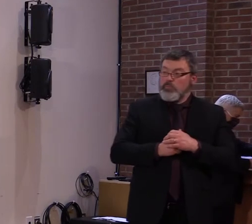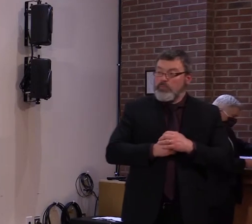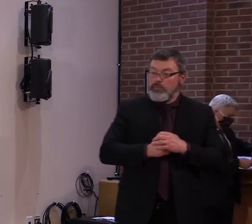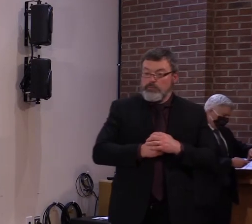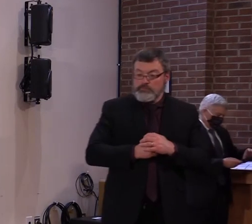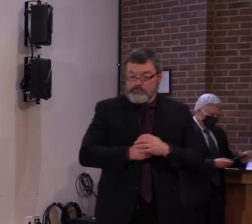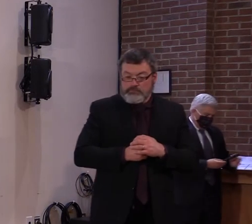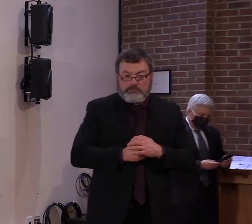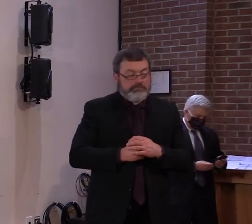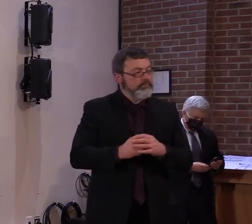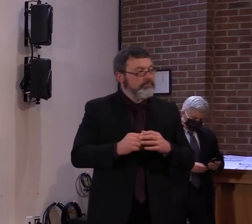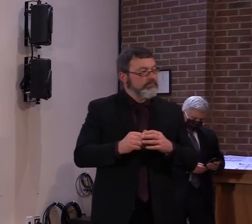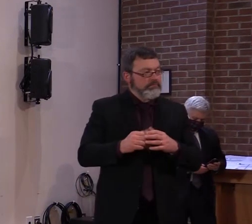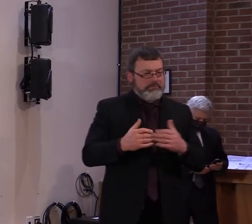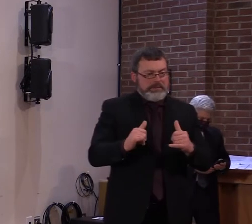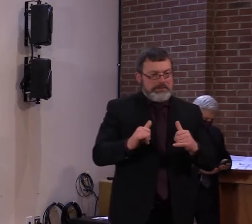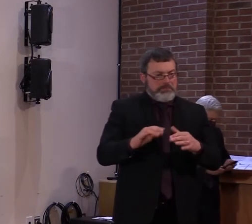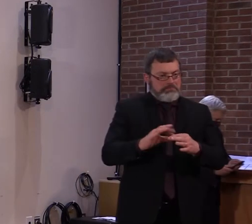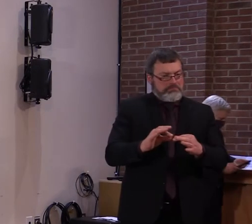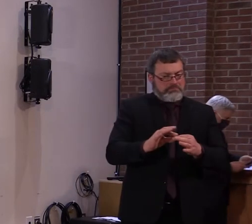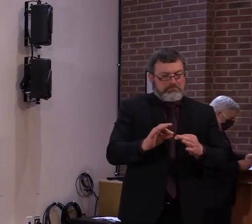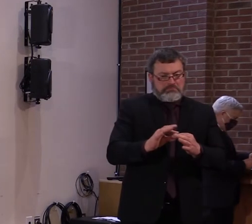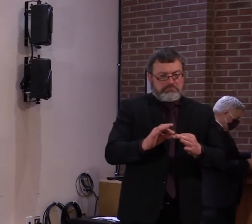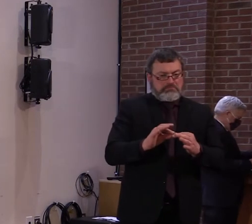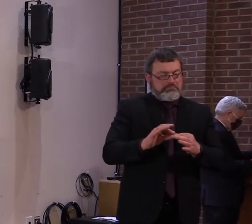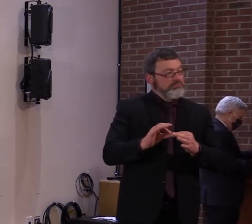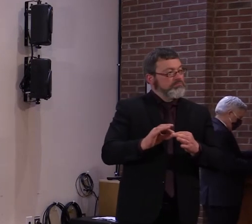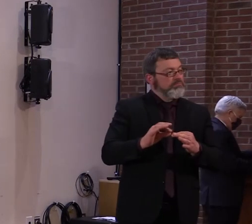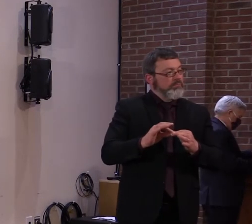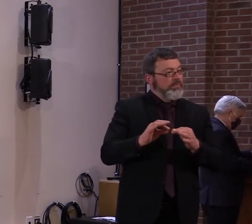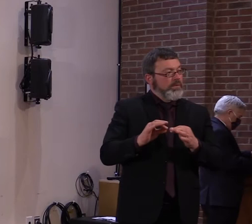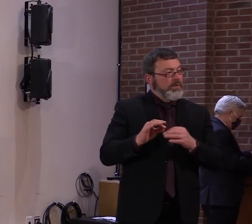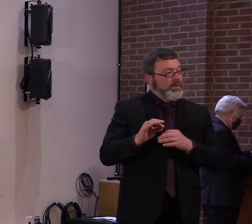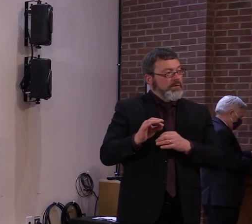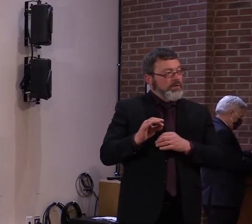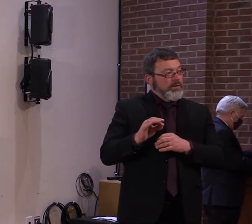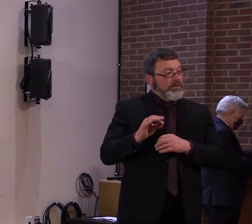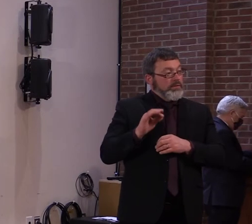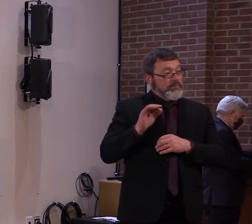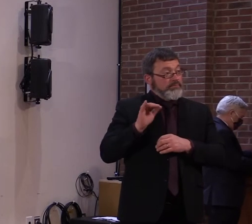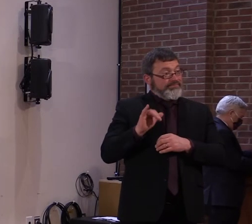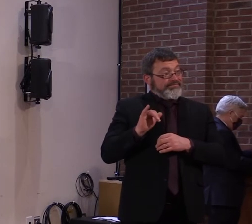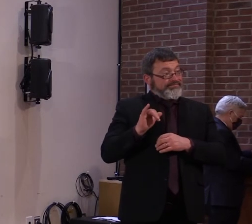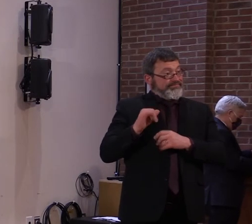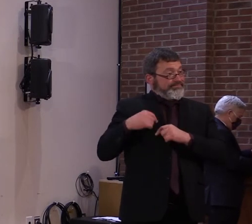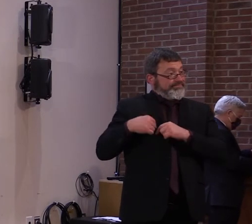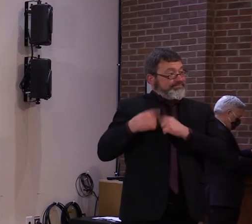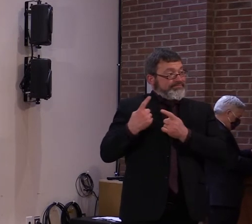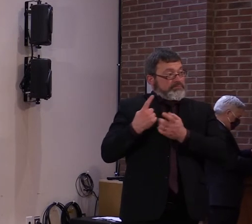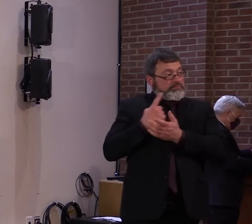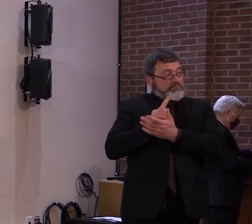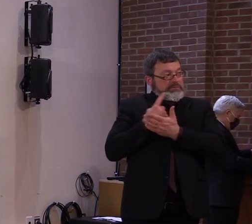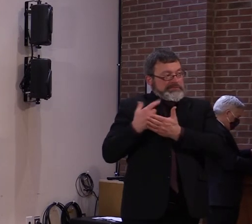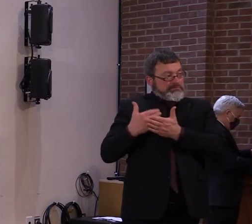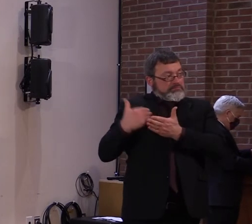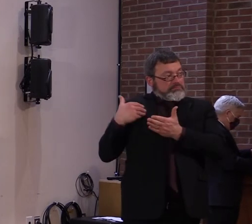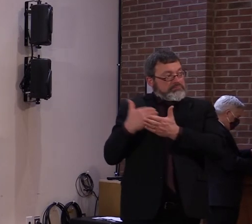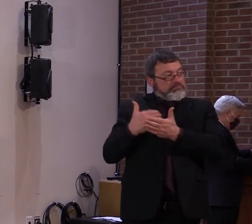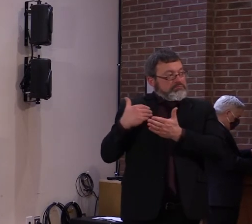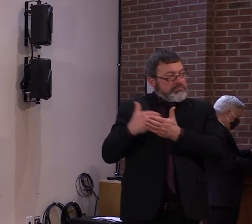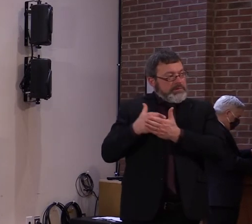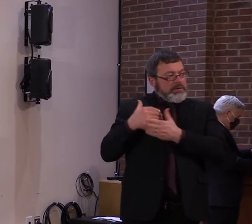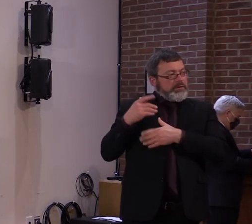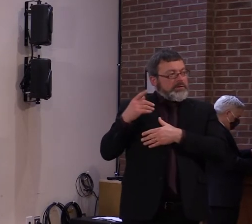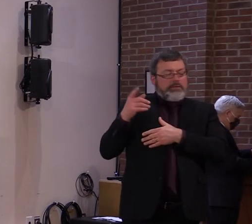week, Governor. You know, you've been talking a lot about people needing to follow these guidelines and